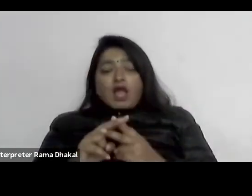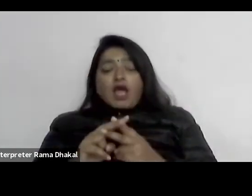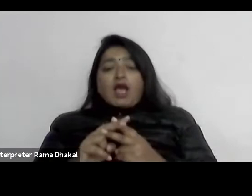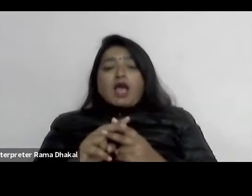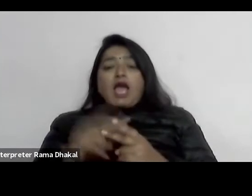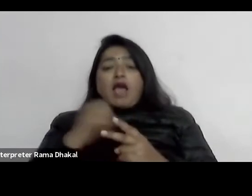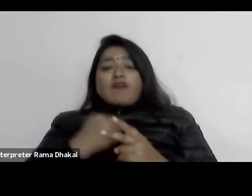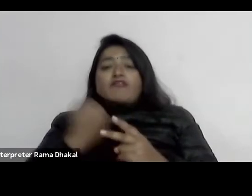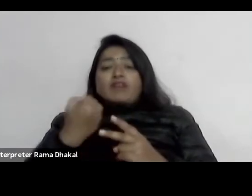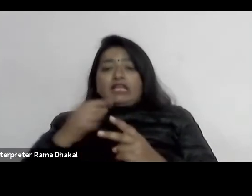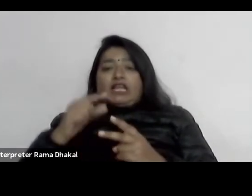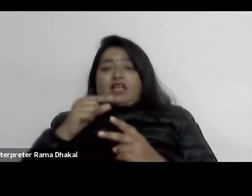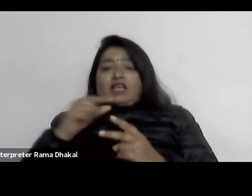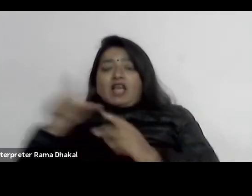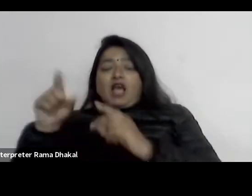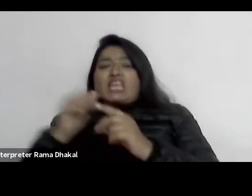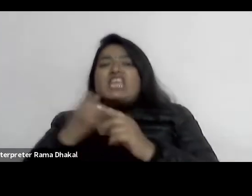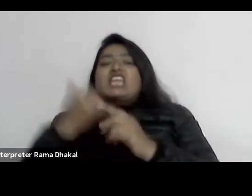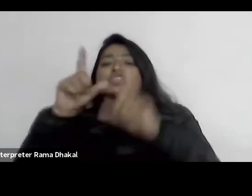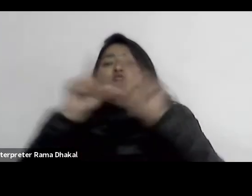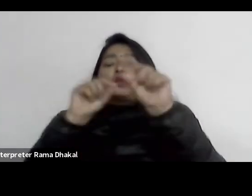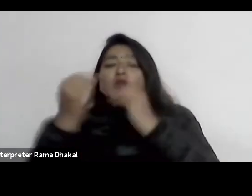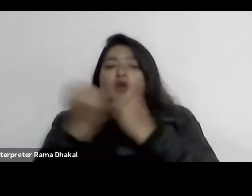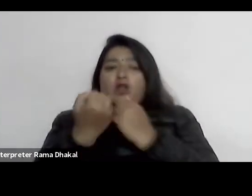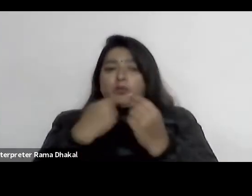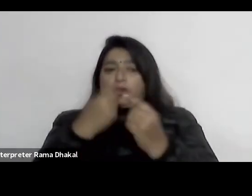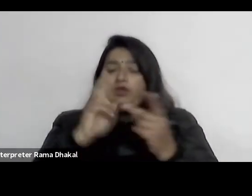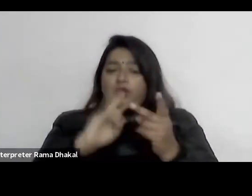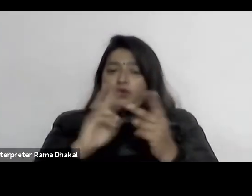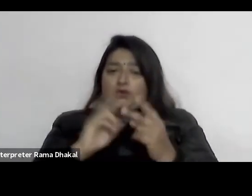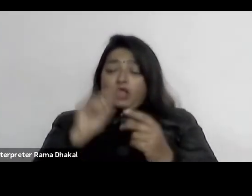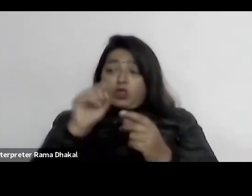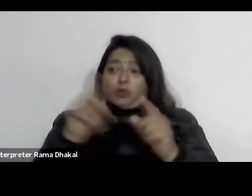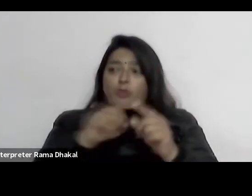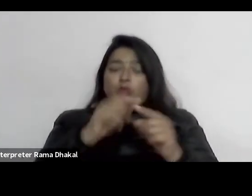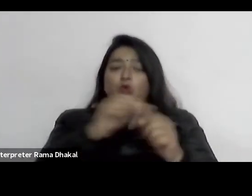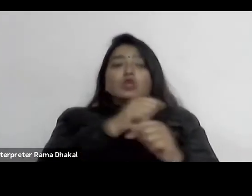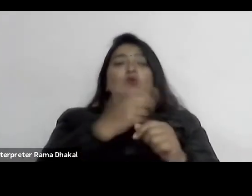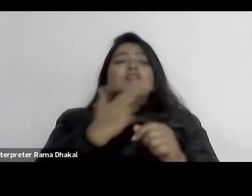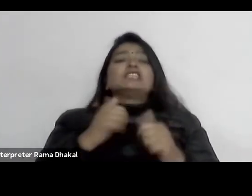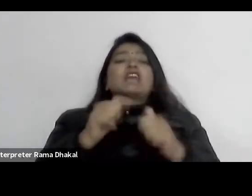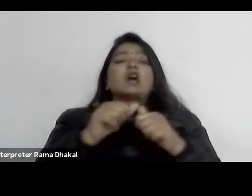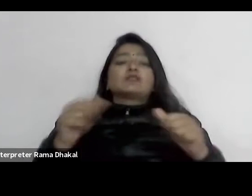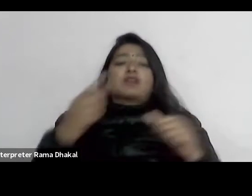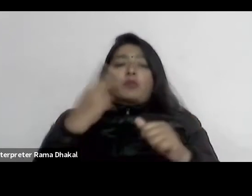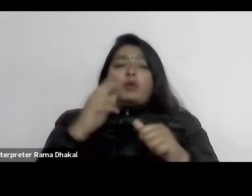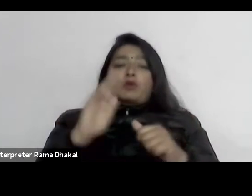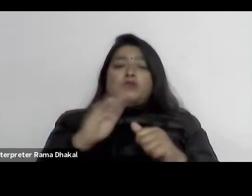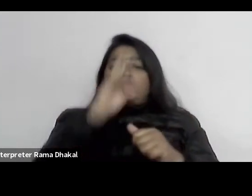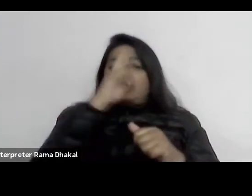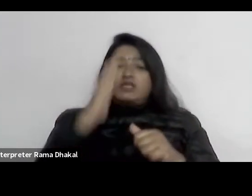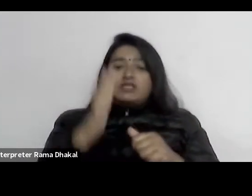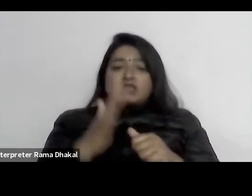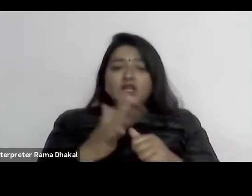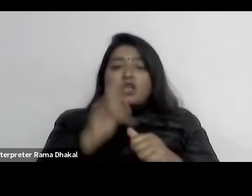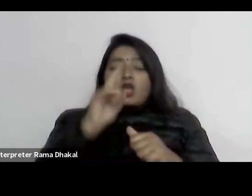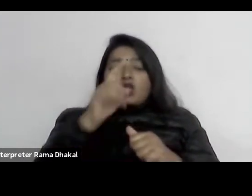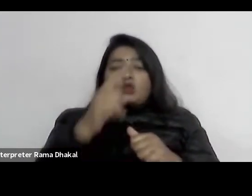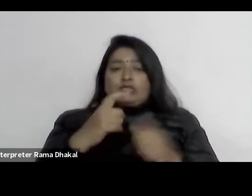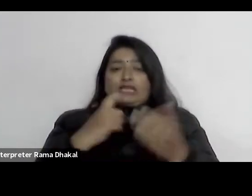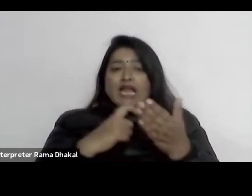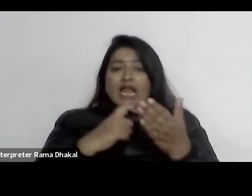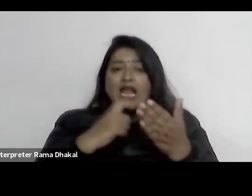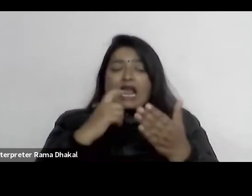choose, and that only against their consent, such as what happened with M, should the law step in.